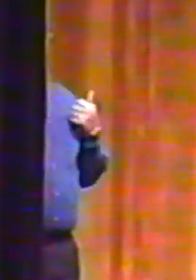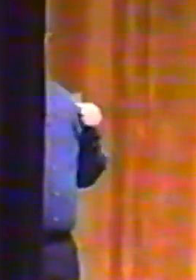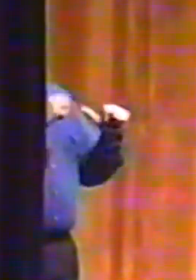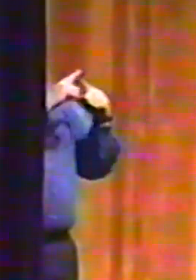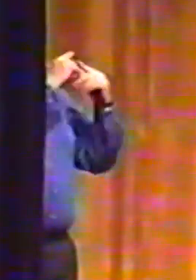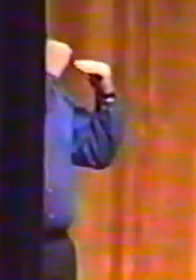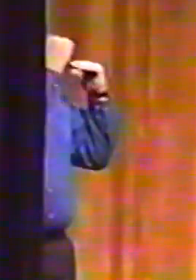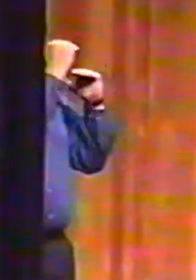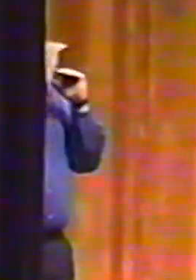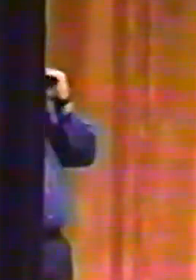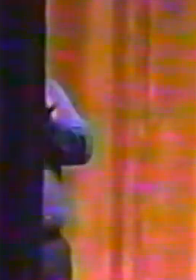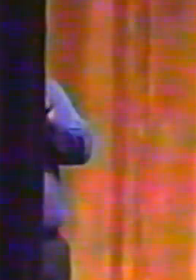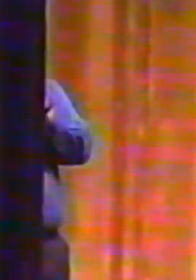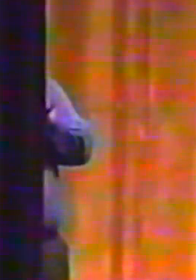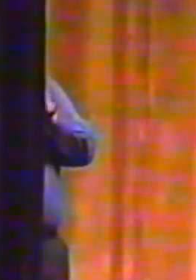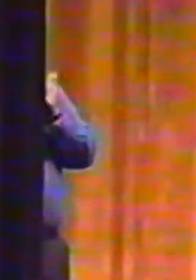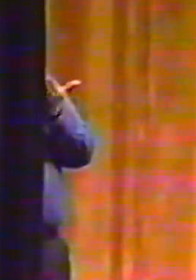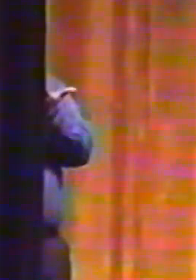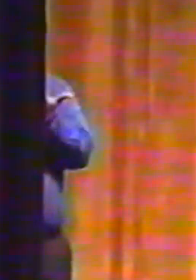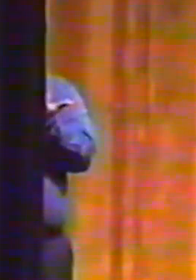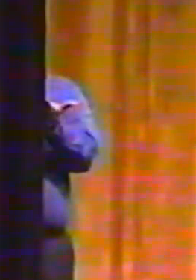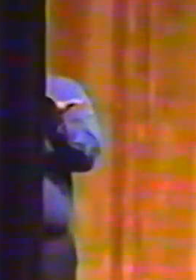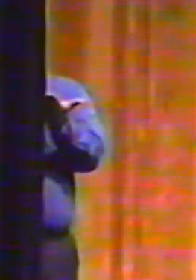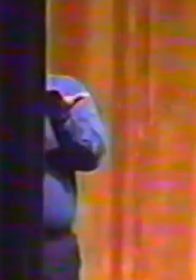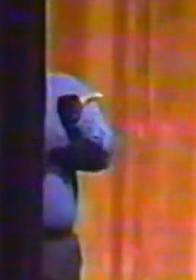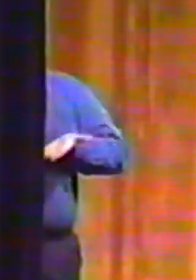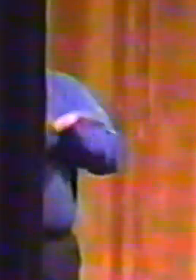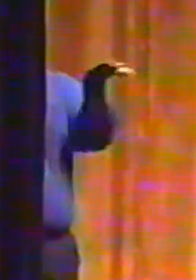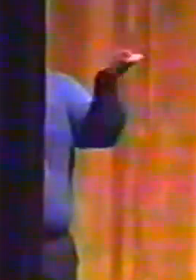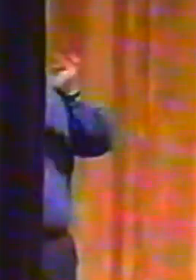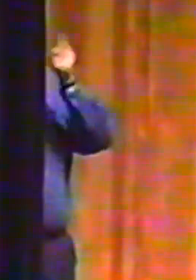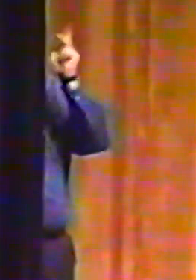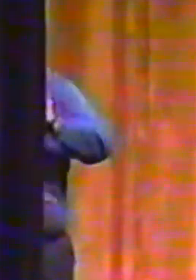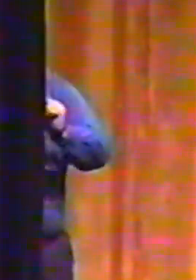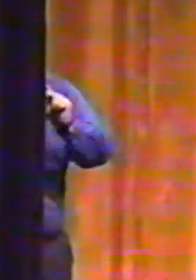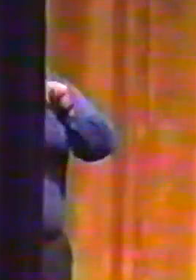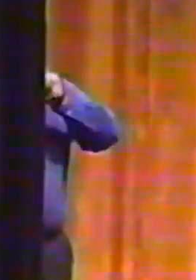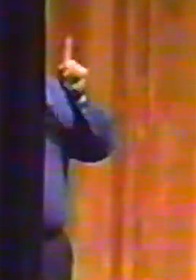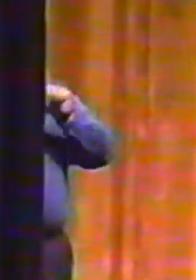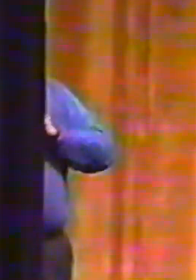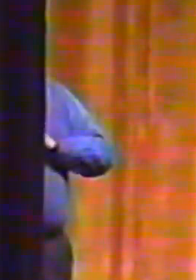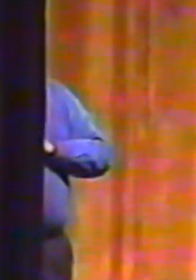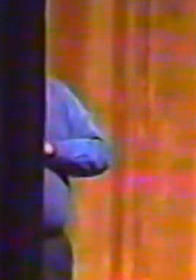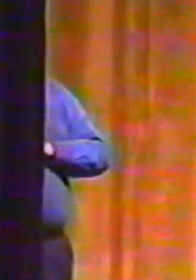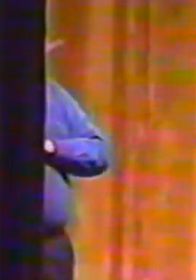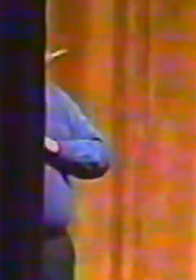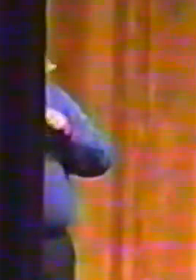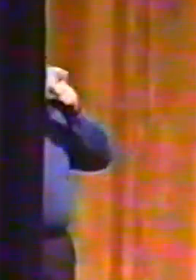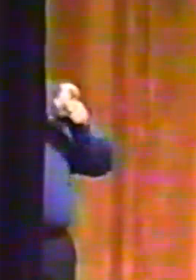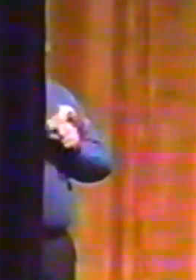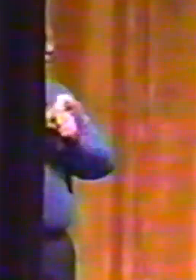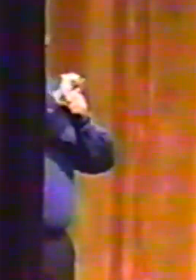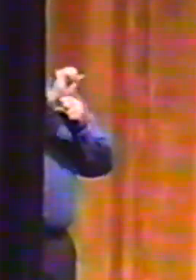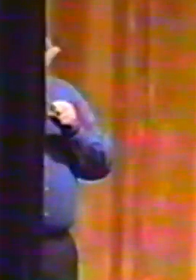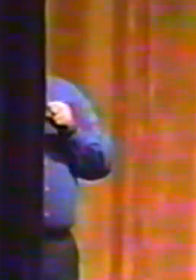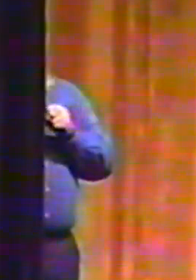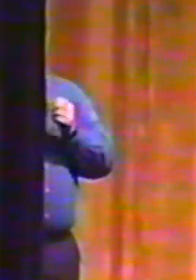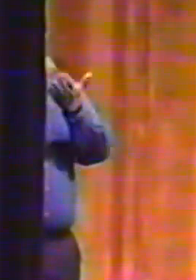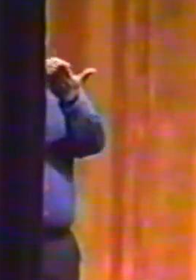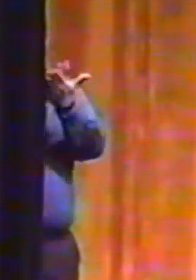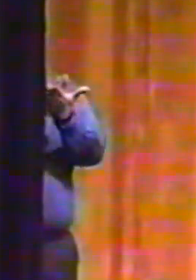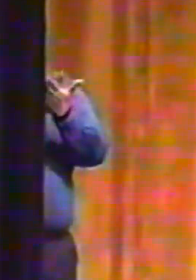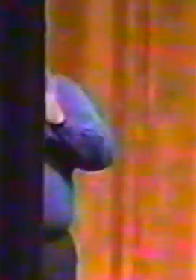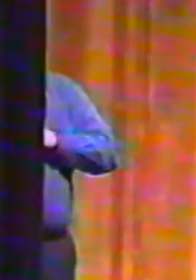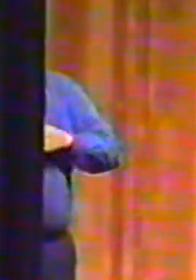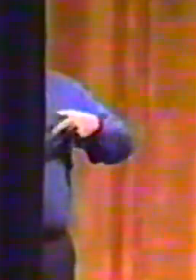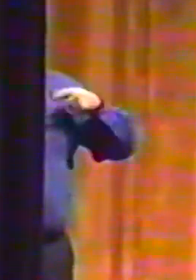documents that should otherwise be public, again, out of concerns of security. But again, First Amendment questions get raised. A free and active